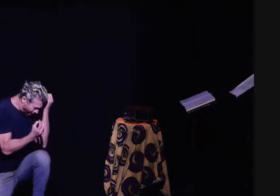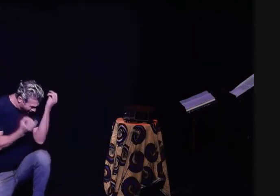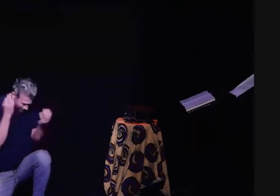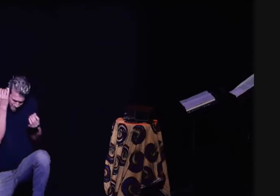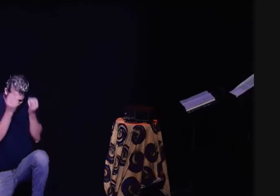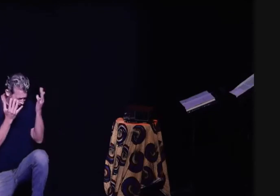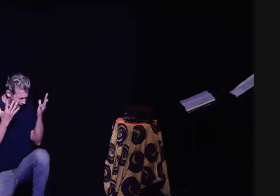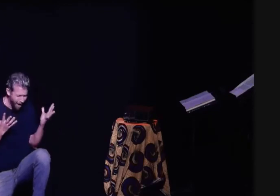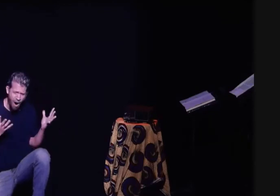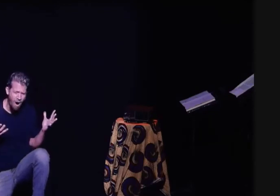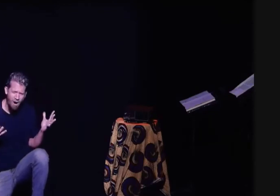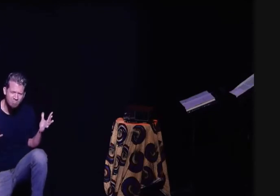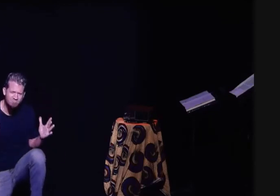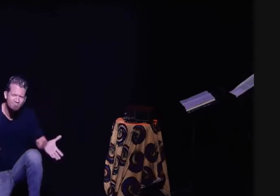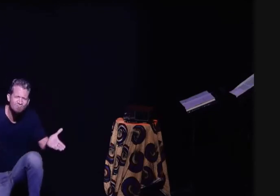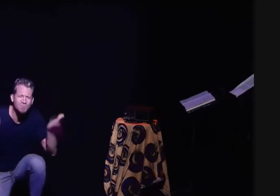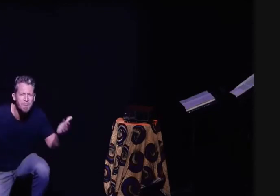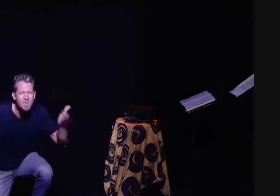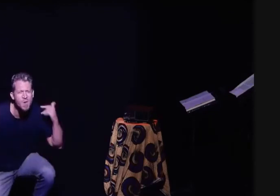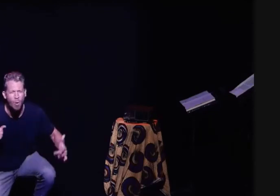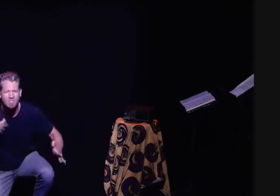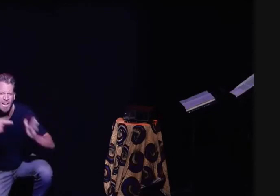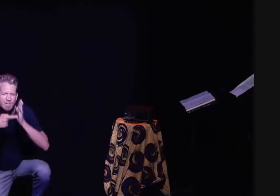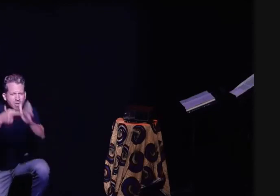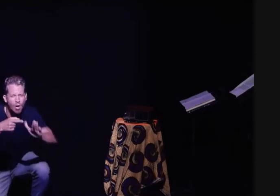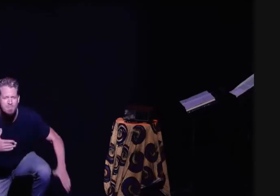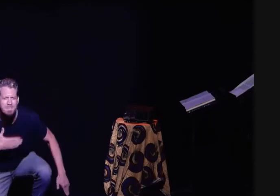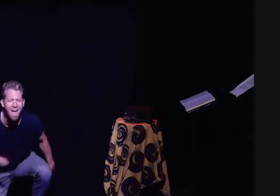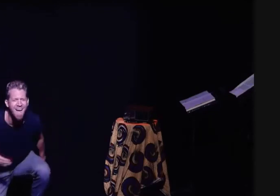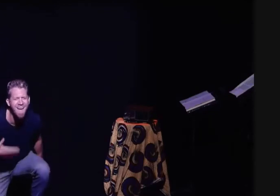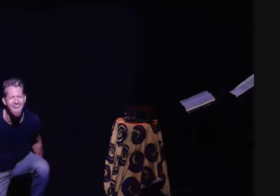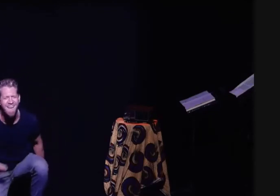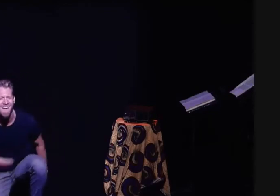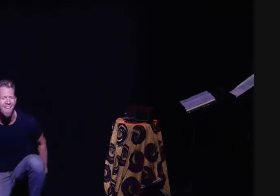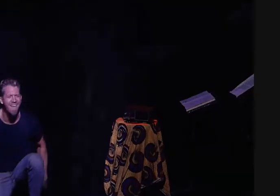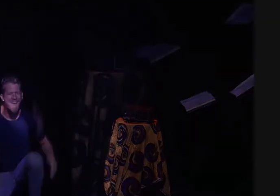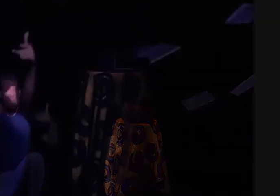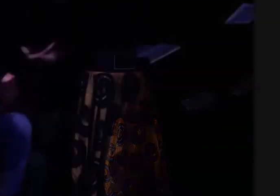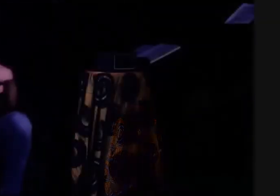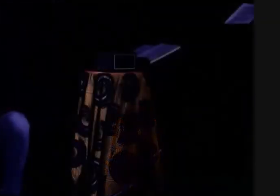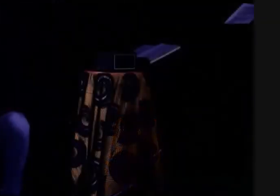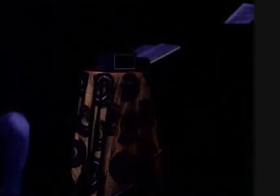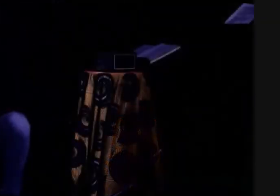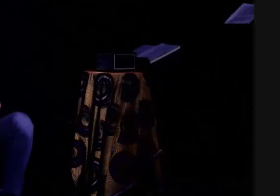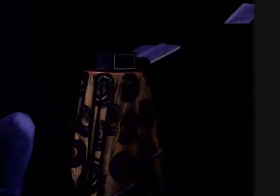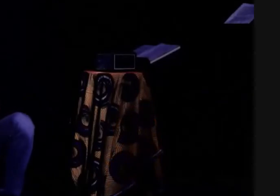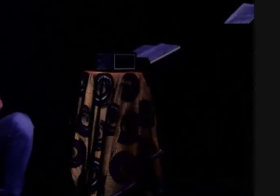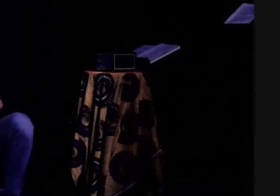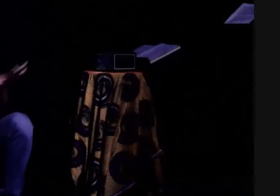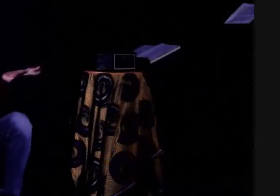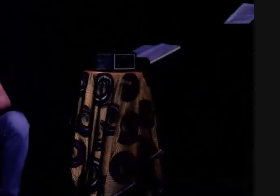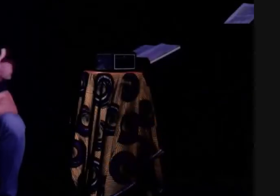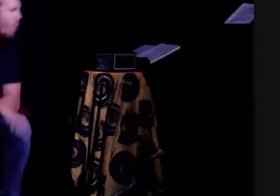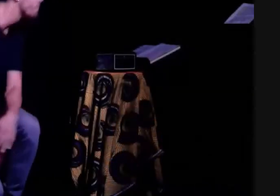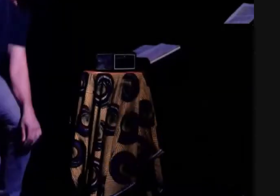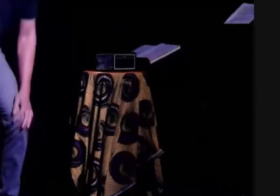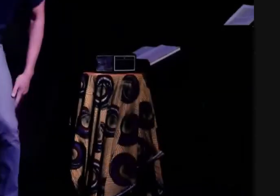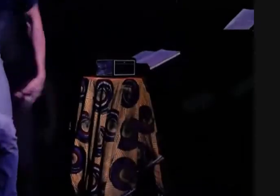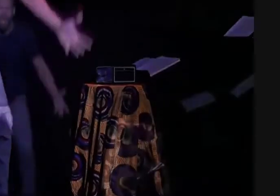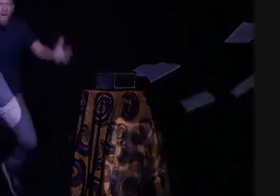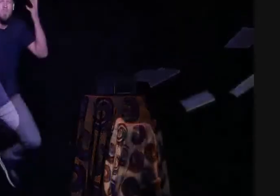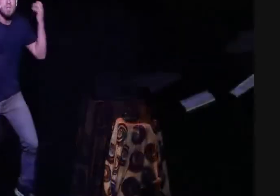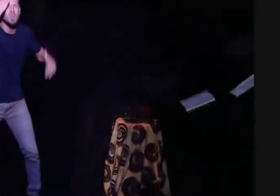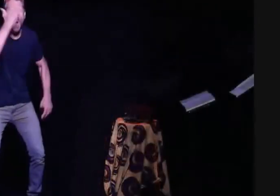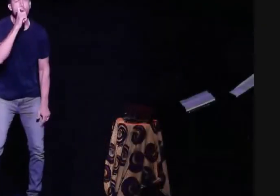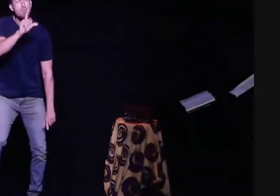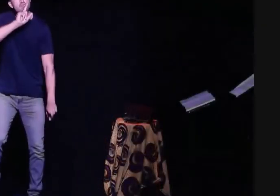dark corners of your mind. Show me yours and I'll show you mine. Let me love you from the inside out.